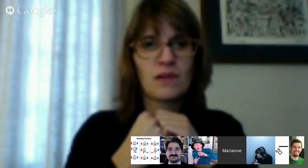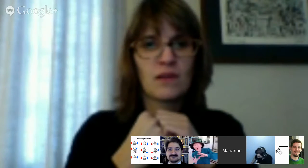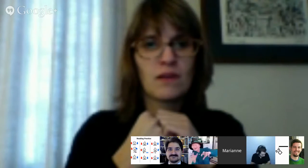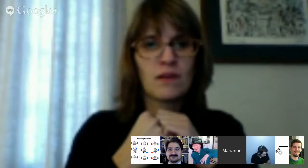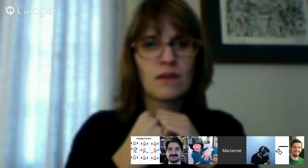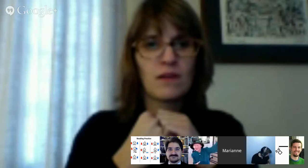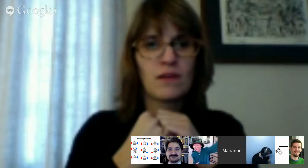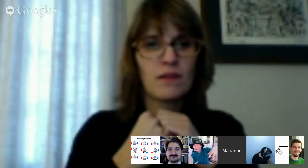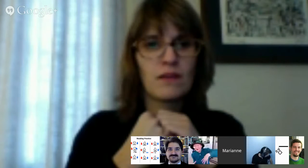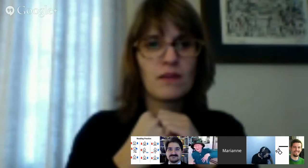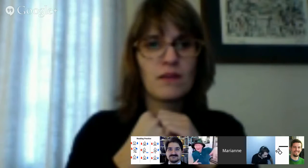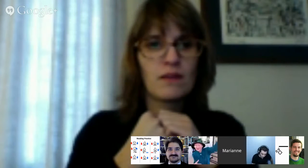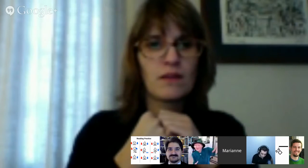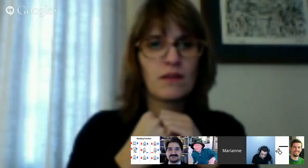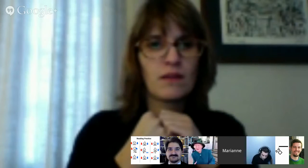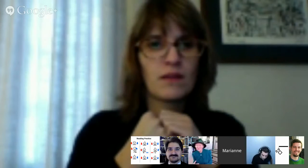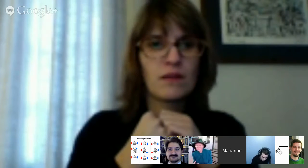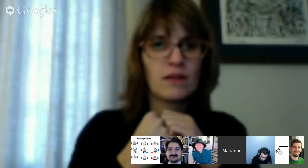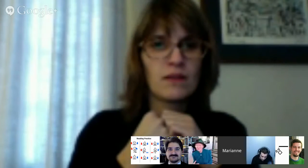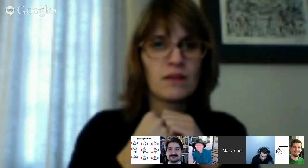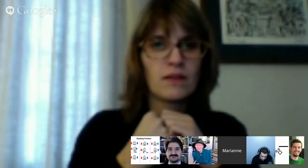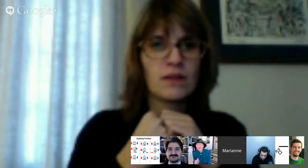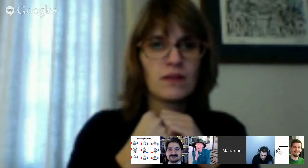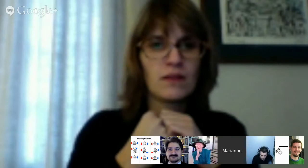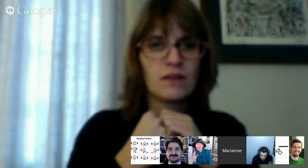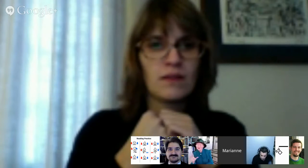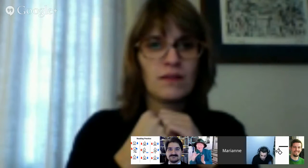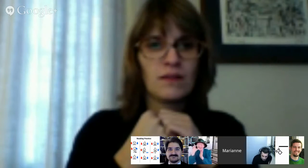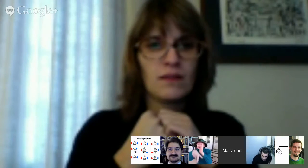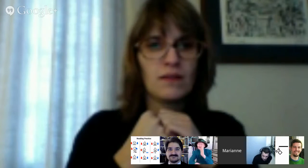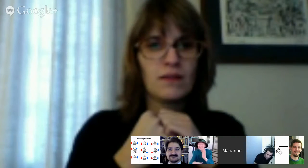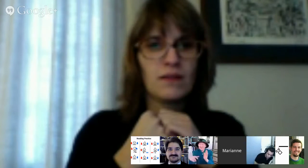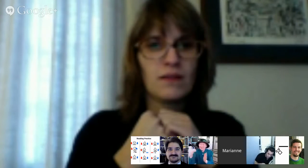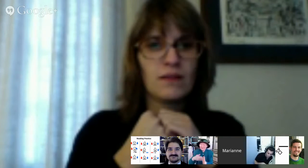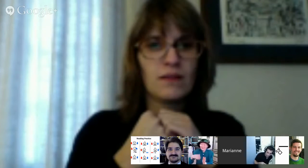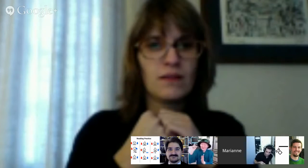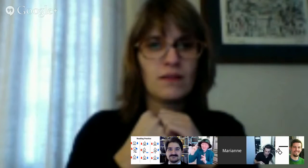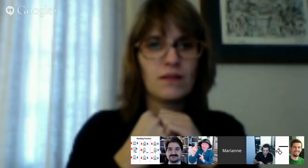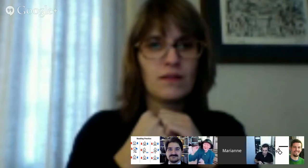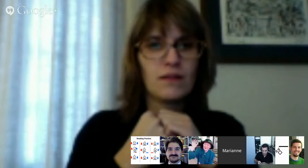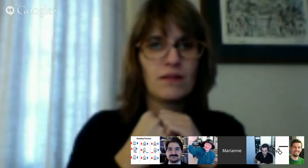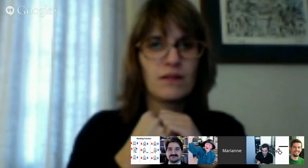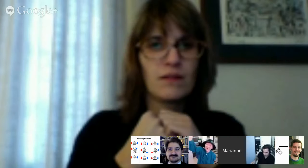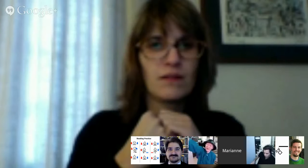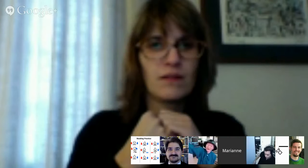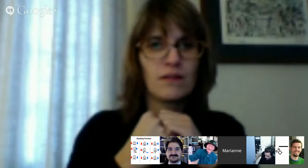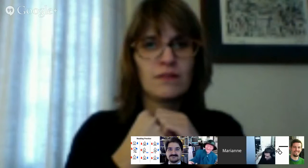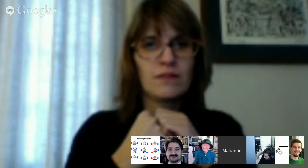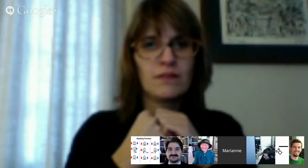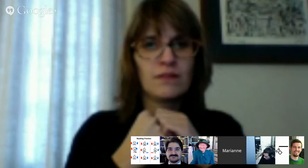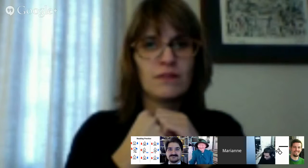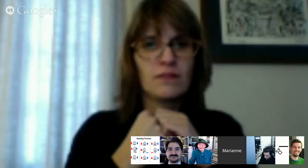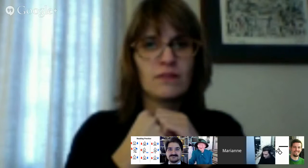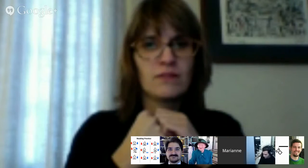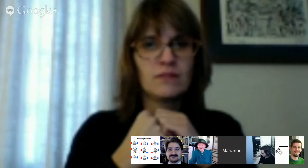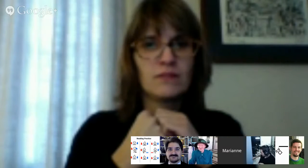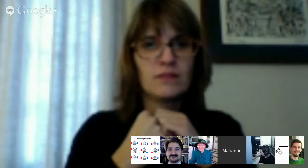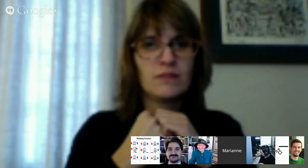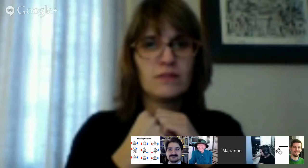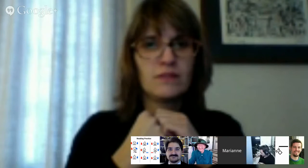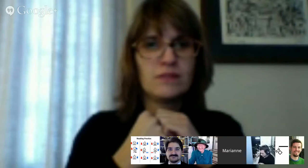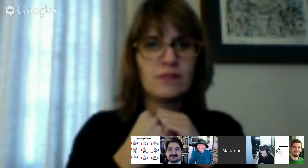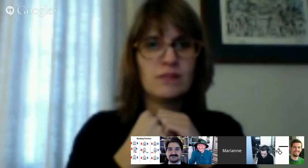an audience that has, you know, thousand people and got to talk to the last, you know, the people way far away, that's the way